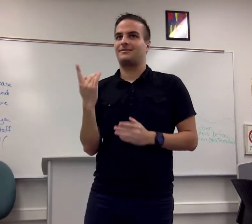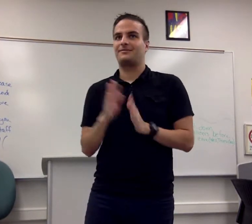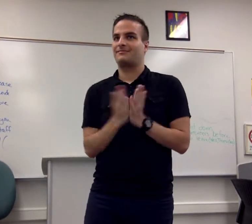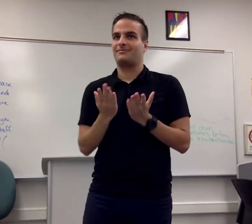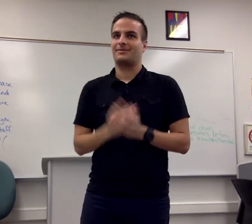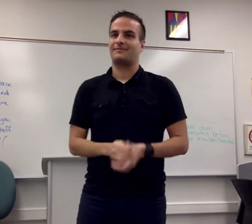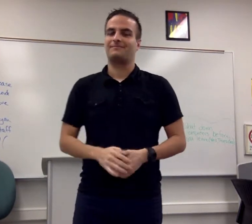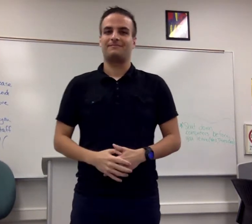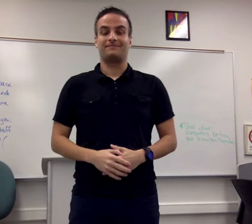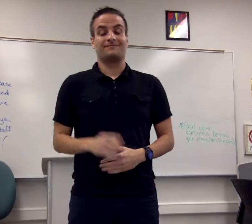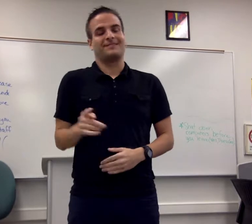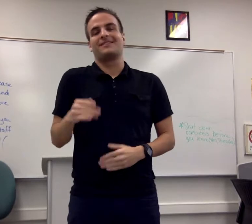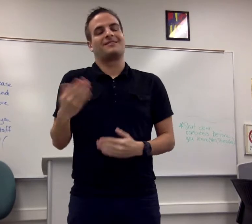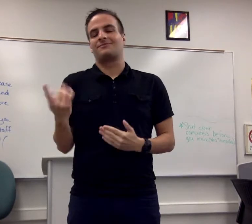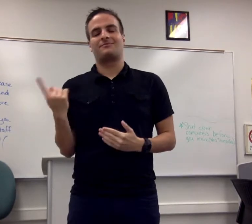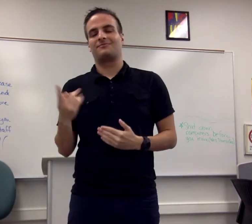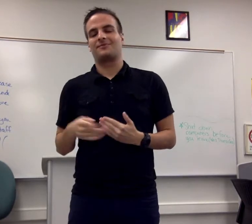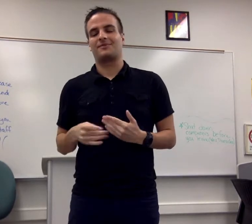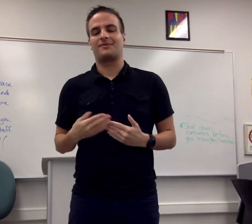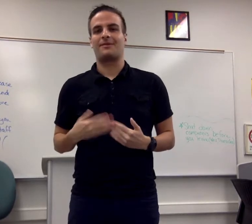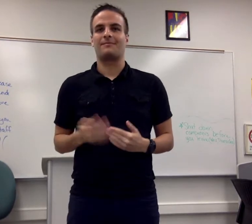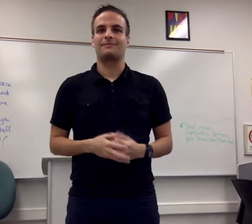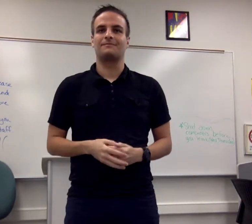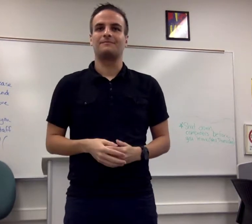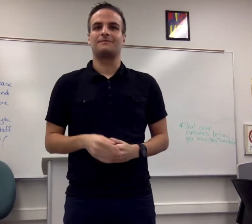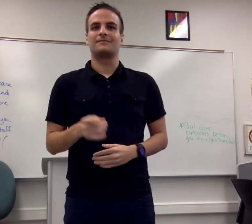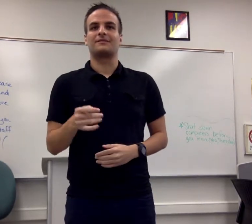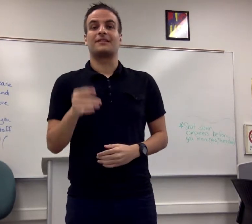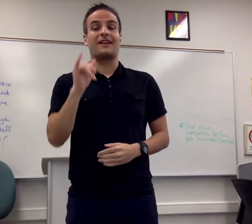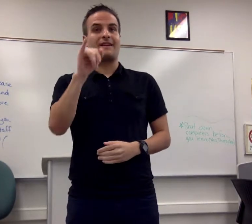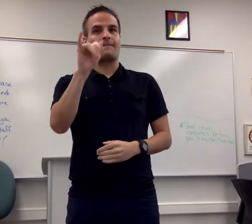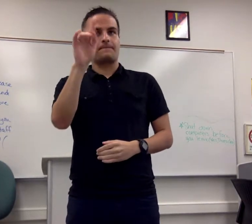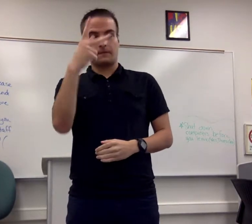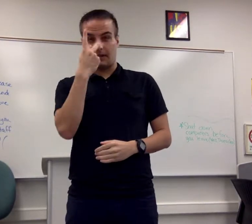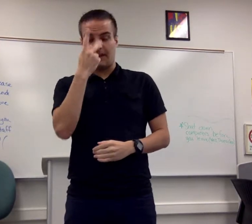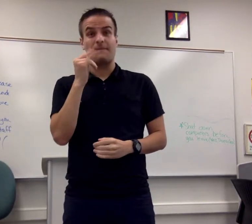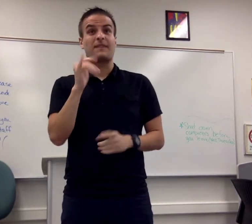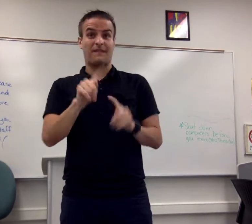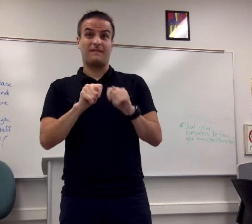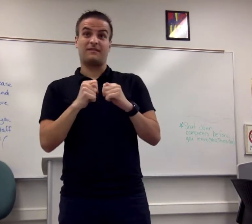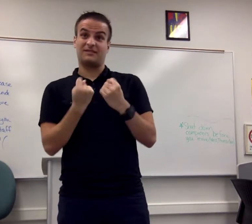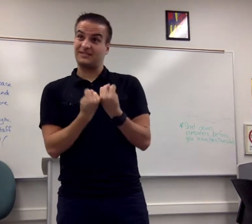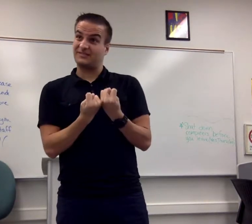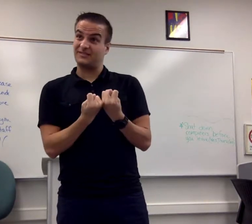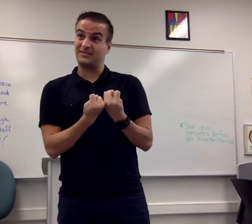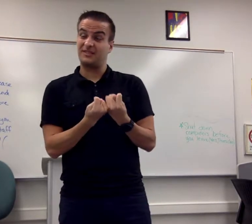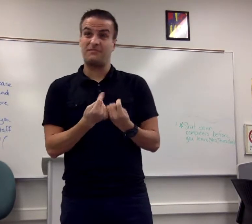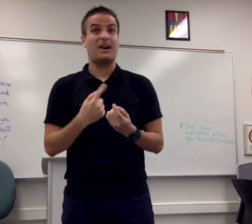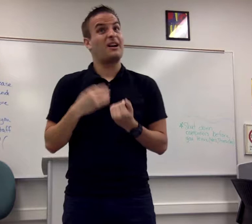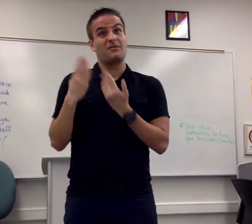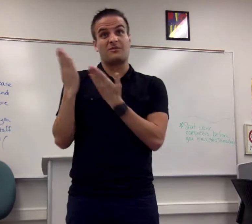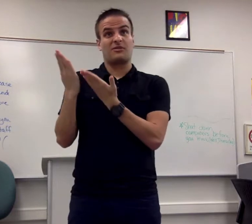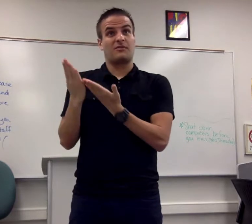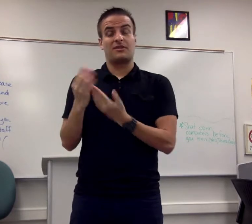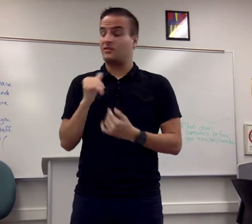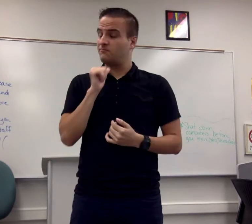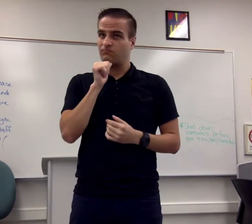what normally happens. I mean, yeah, usually if it's a team, I would go up to the team and be like, hey, listen, don't let your boy go off anymore. But not necessarily. Because like at my